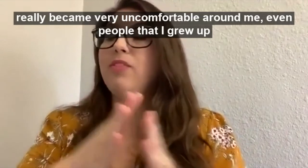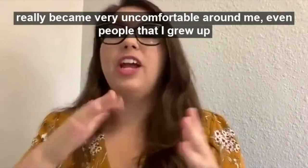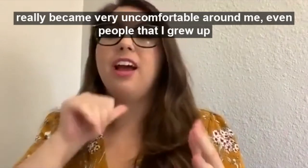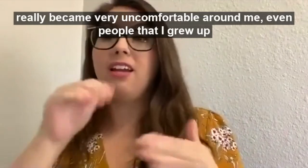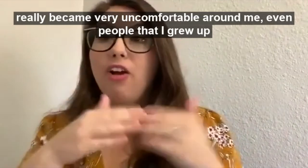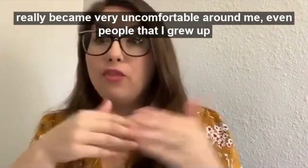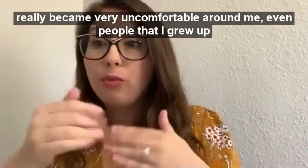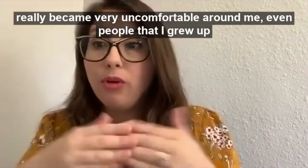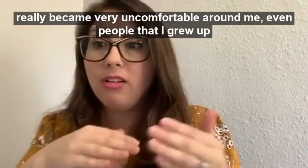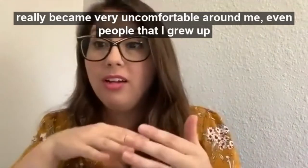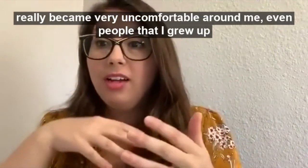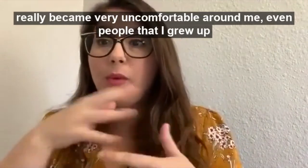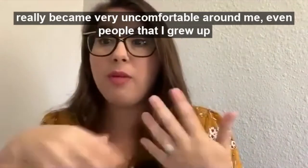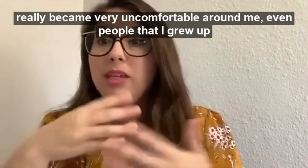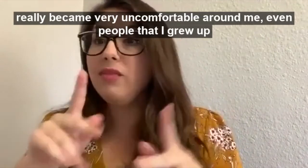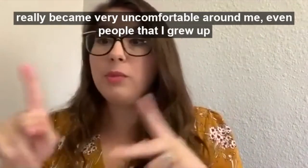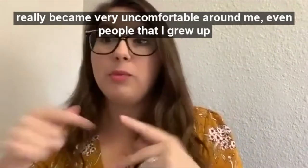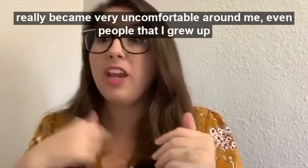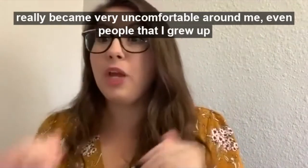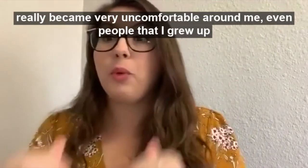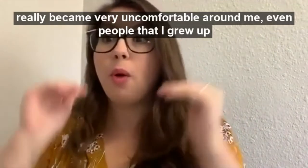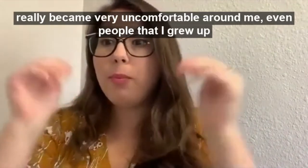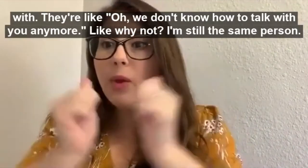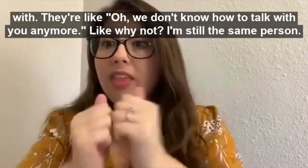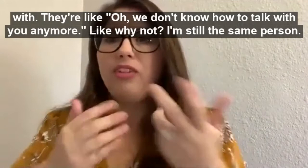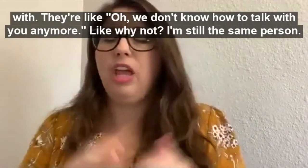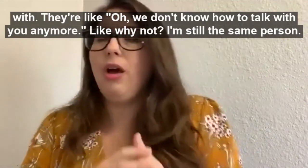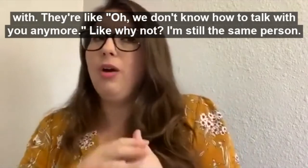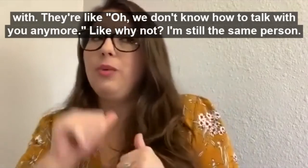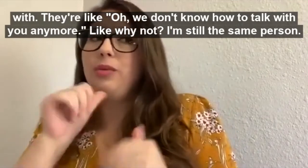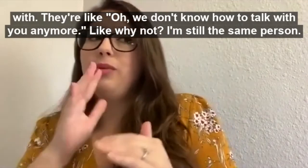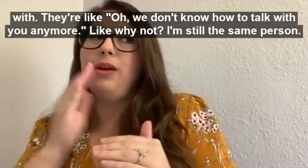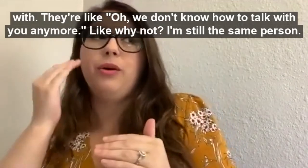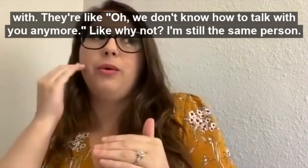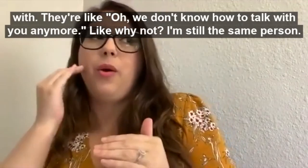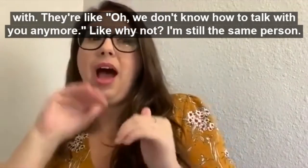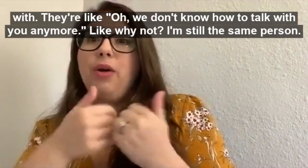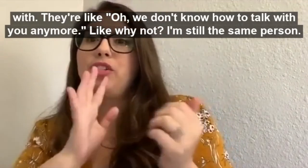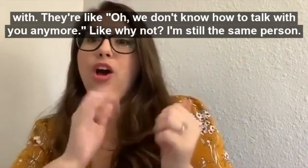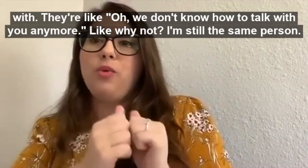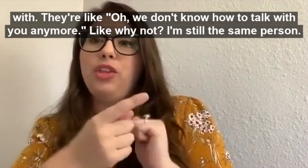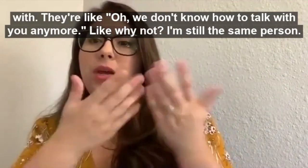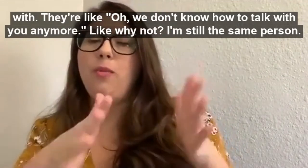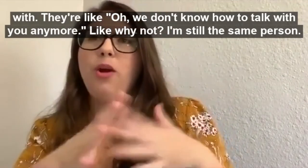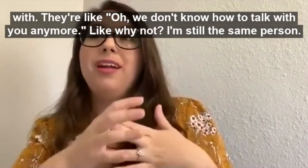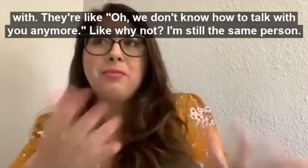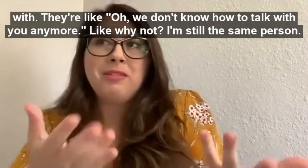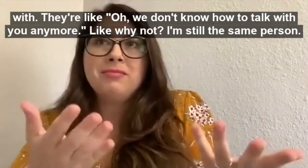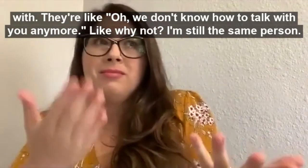very uncomfortable around me, even people that I grew up with. They're like, oh, we don't know how to talk with you anymore. I'm like,